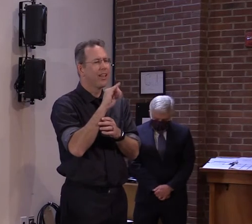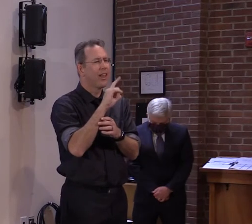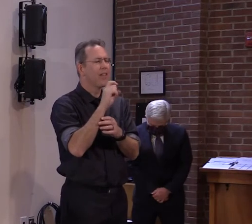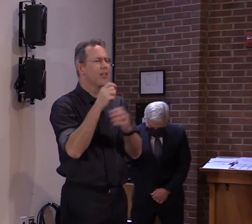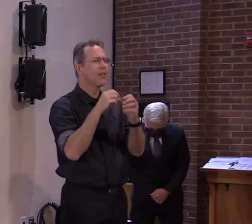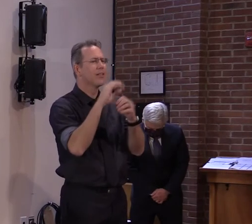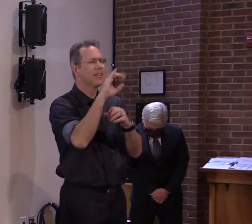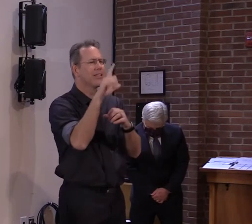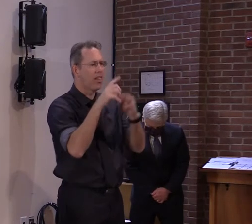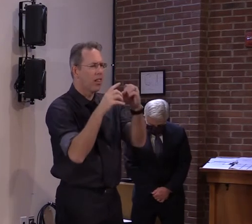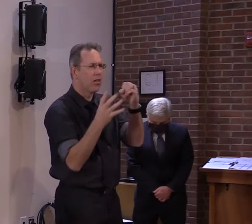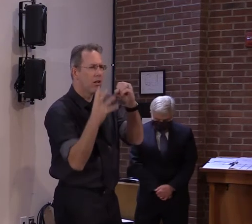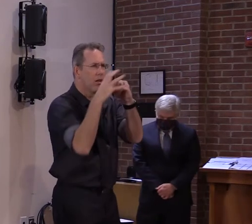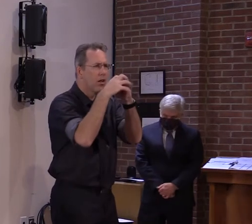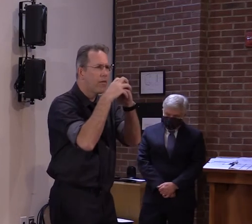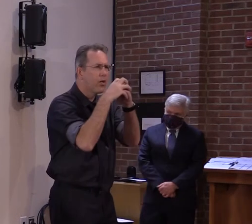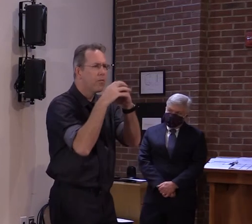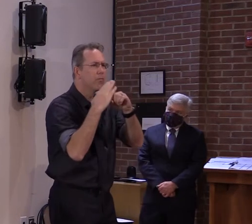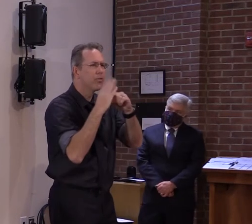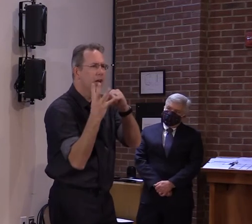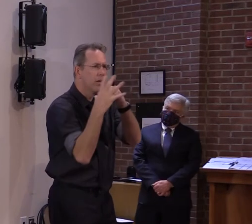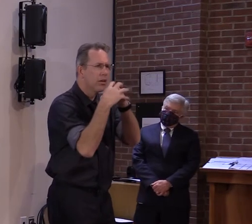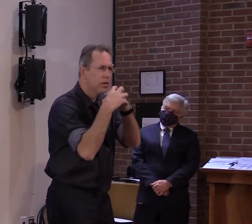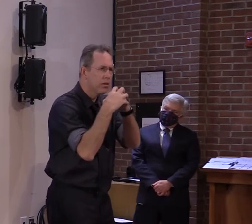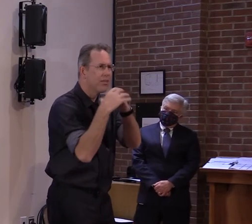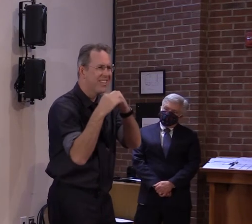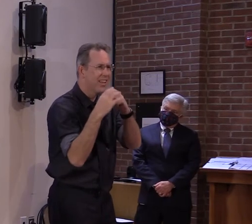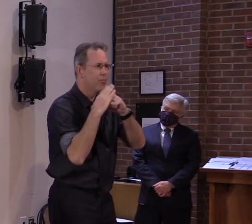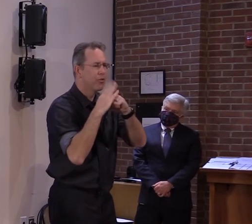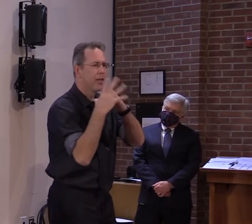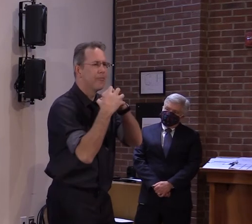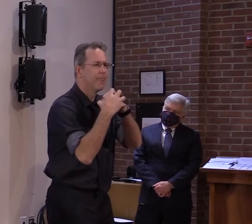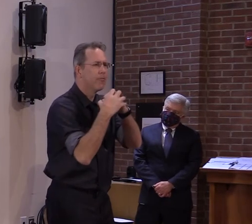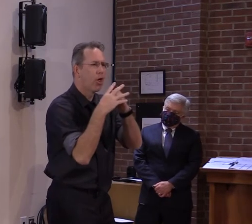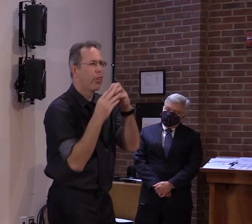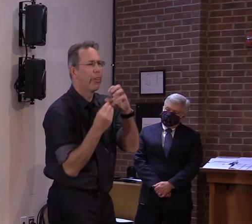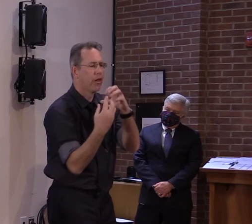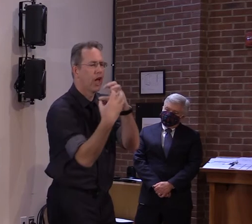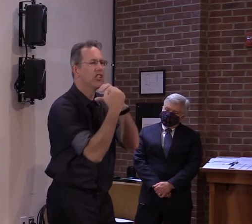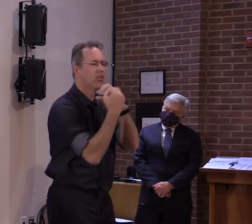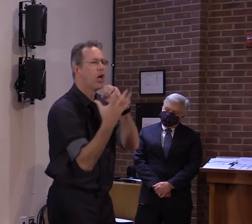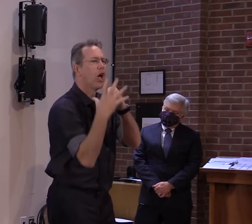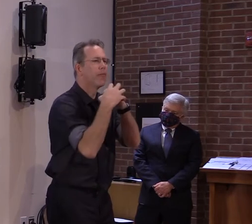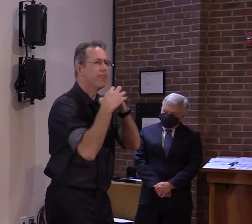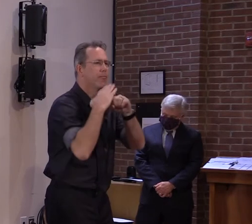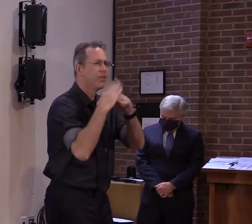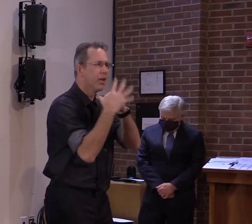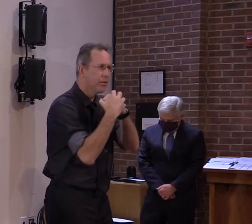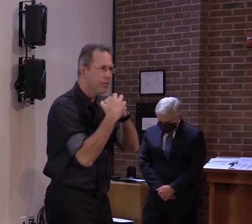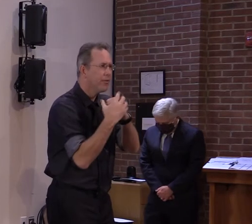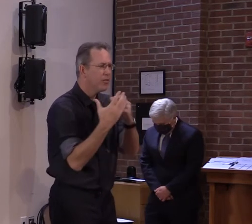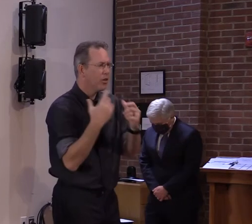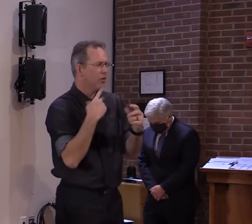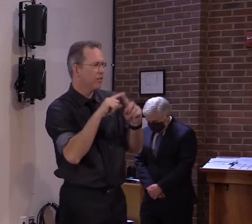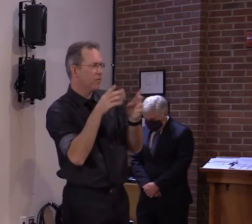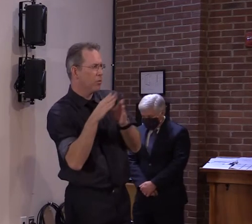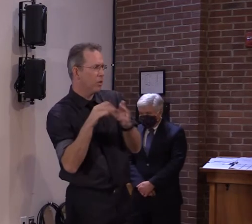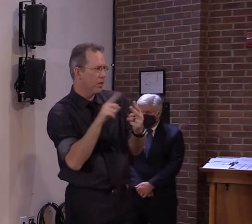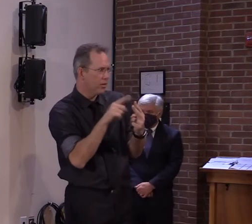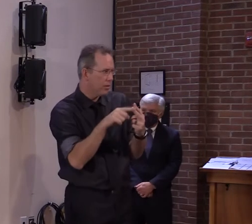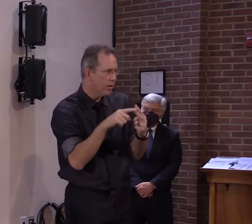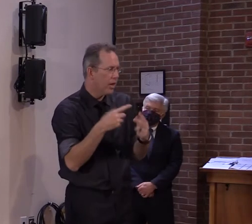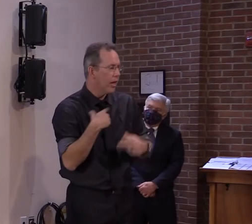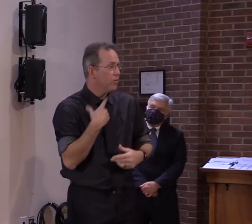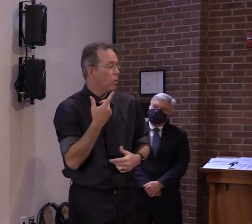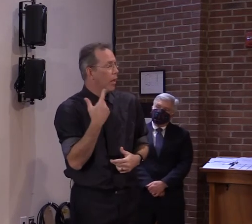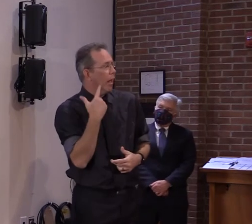against that. So I guess hypothetically, you could see if one vaccine was not effective,